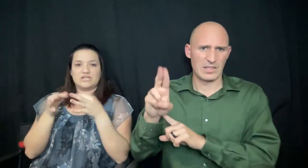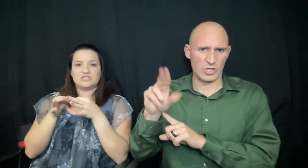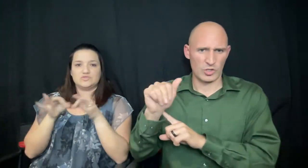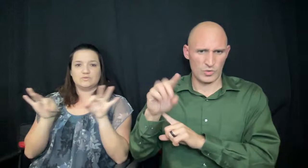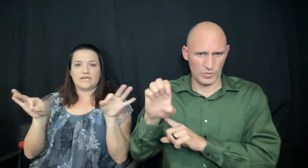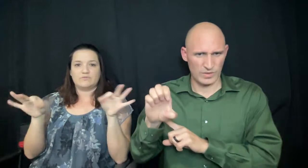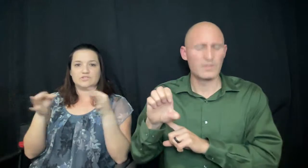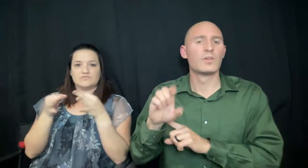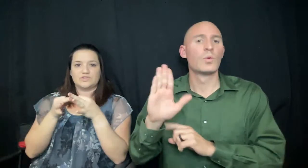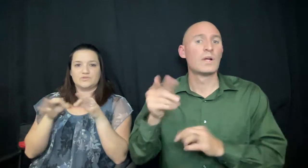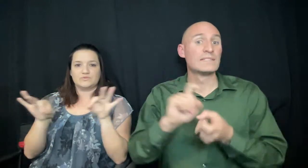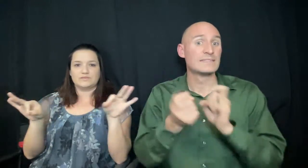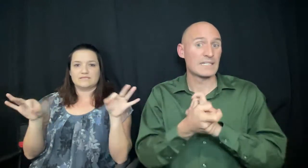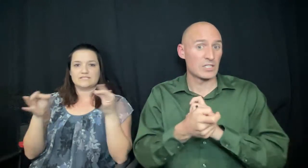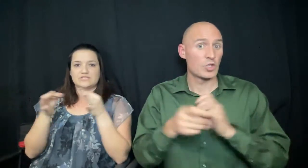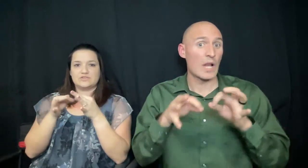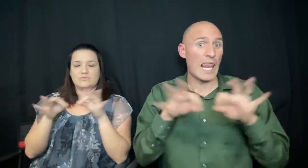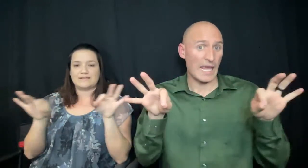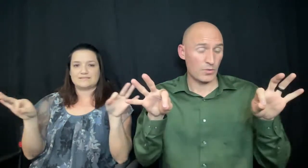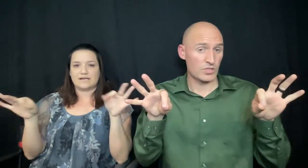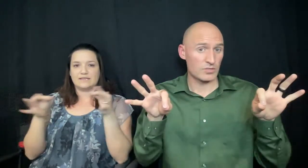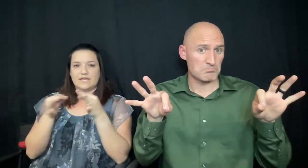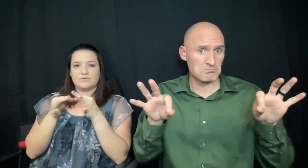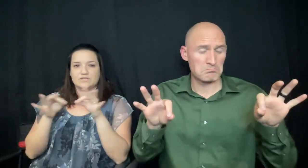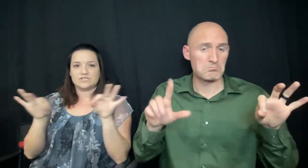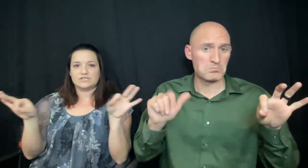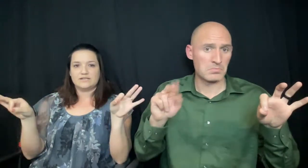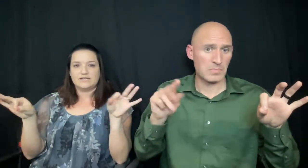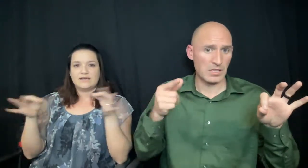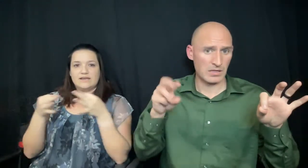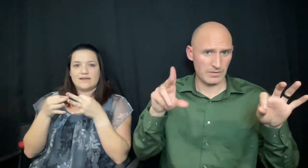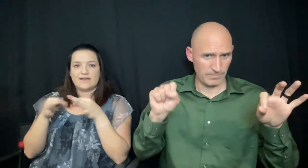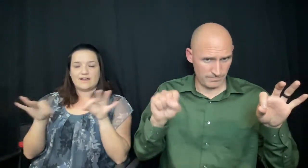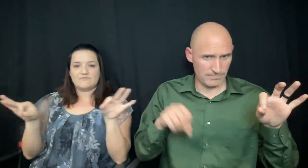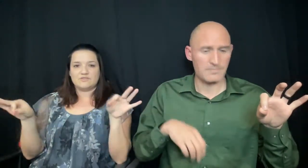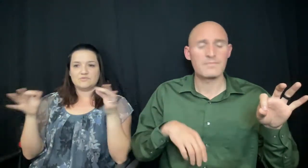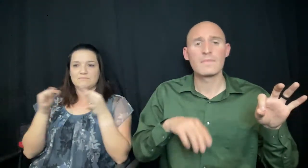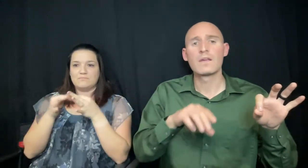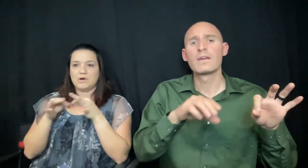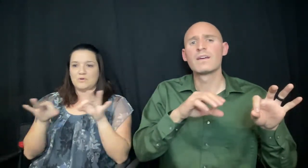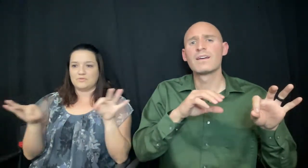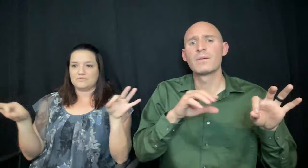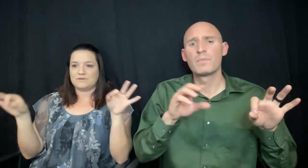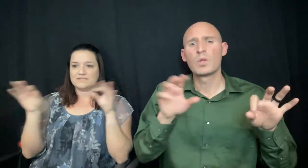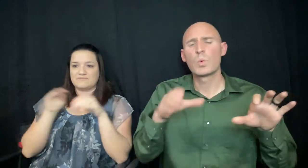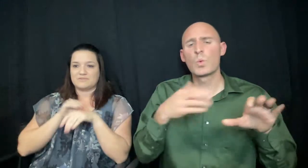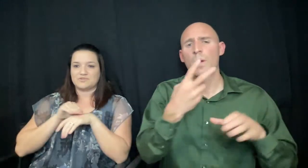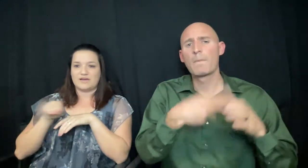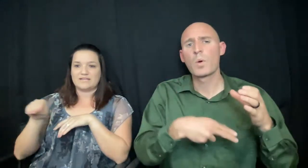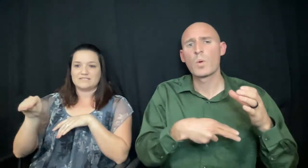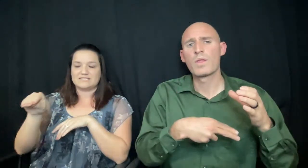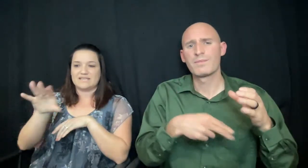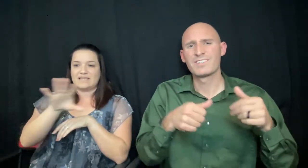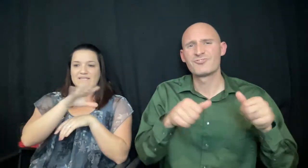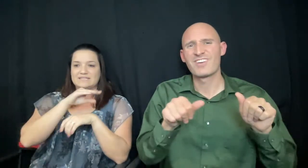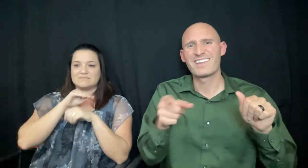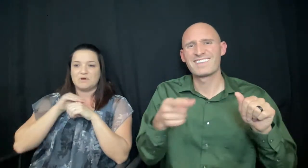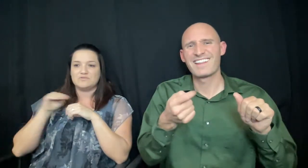and do language for you. This is the new way to sign language. And I've been doing both because I've been trying to slightly expose